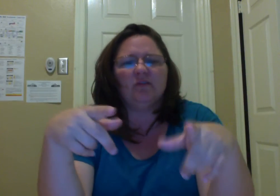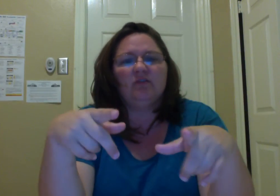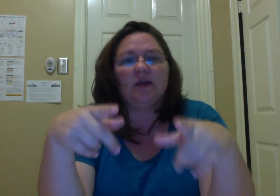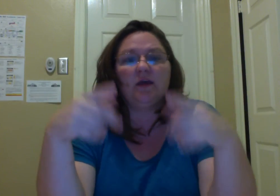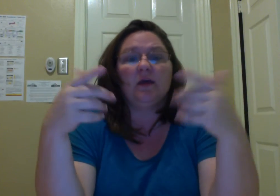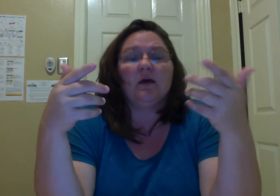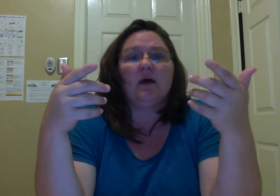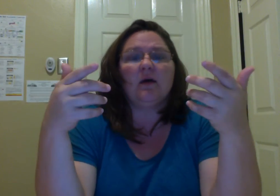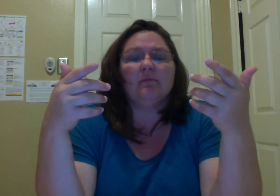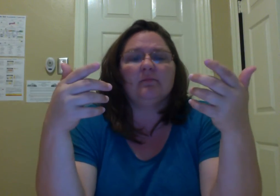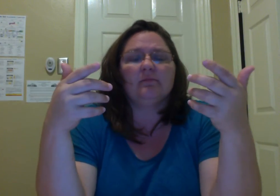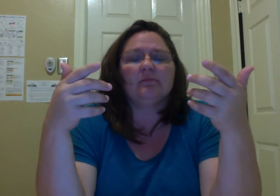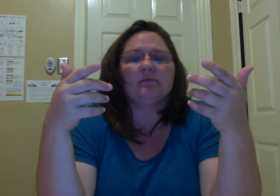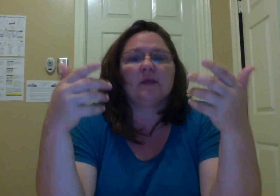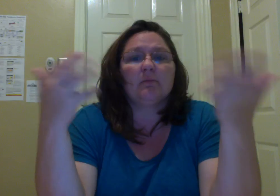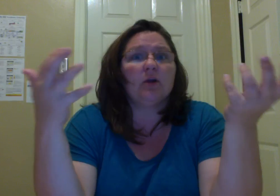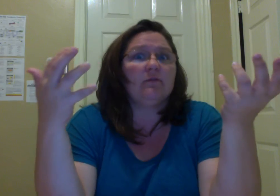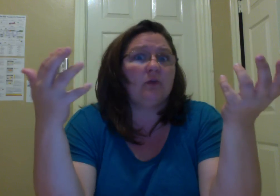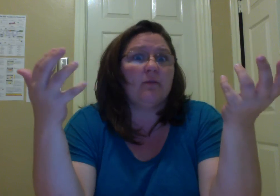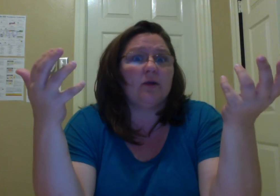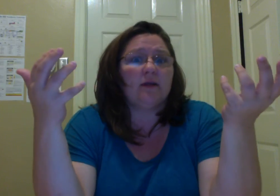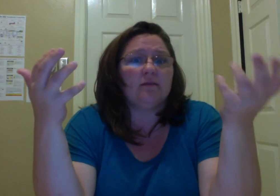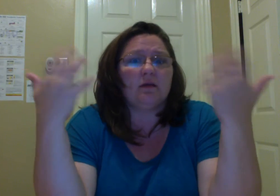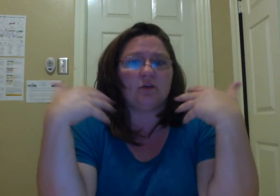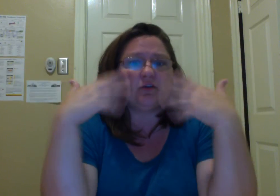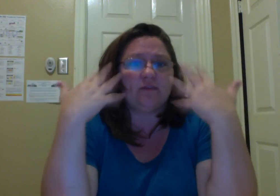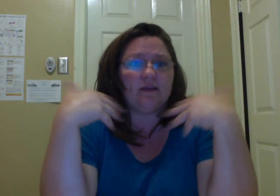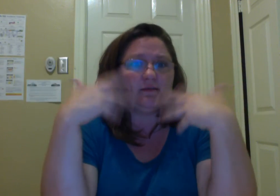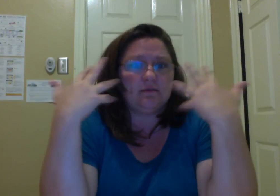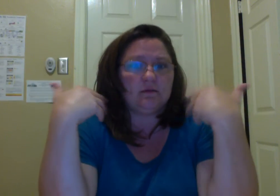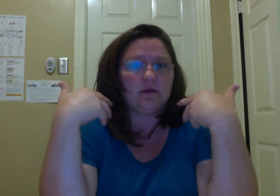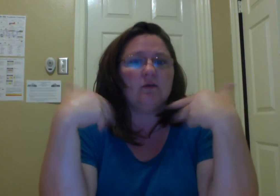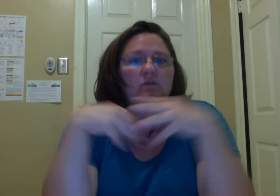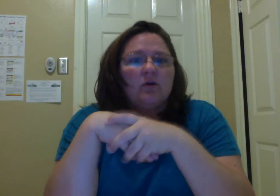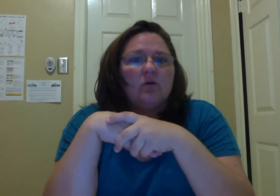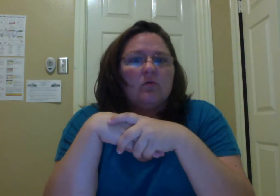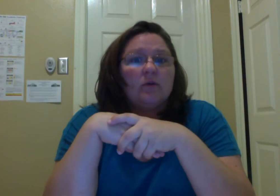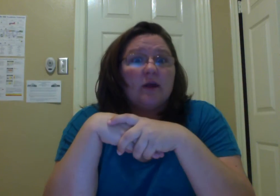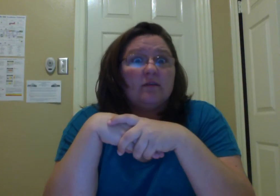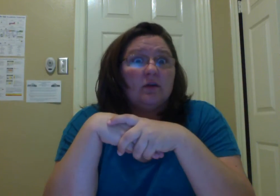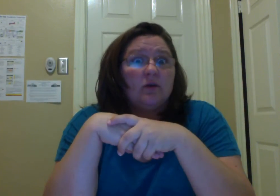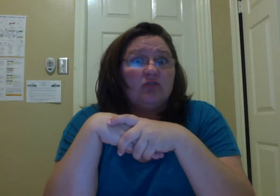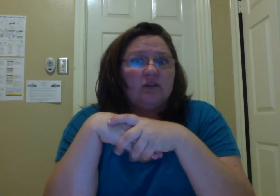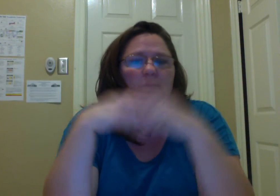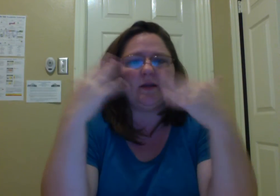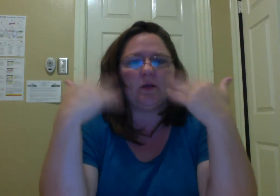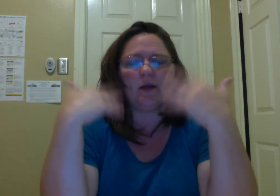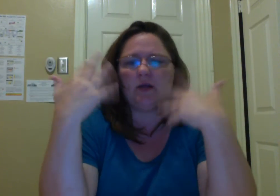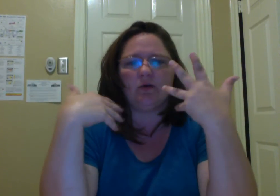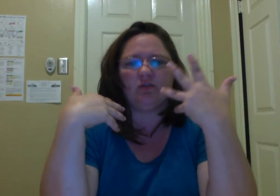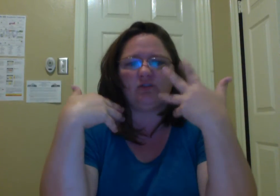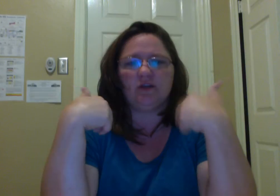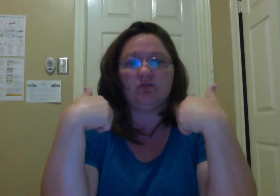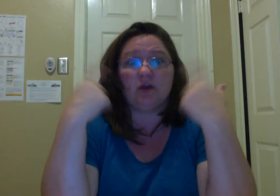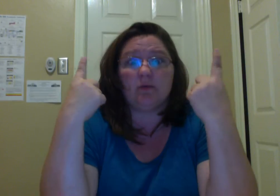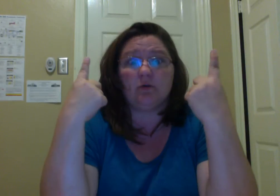yet, part of grammar in ASL is on your face. So when you're asking a question, depending on what kind of question it is, your eyebrows will go